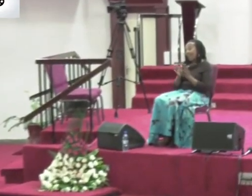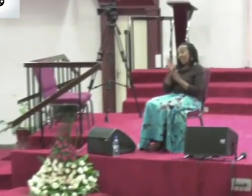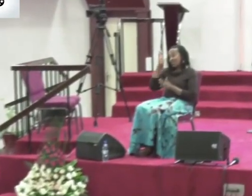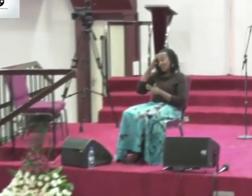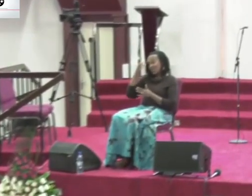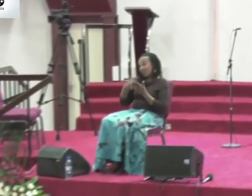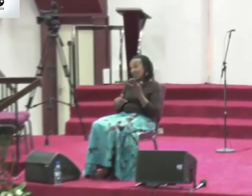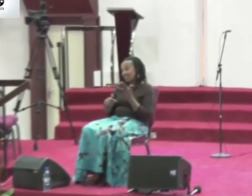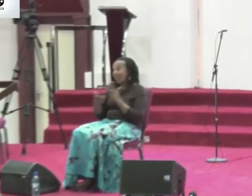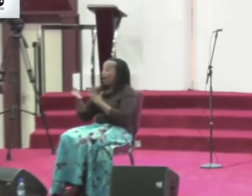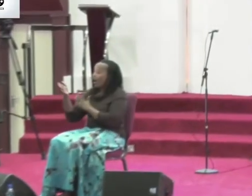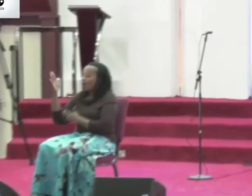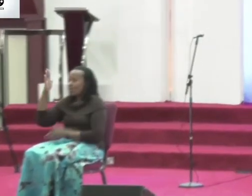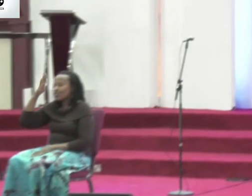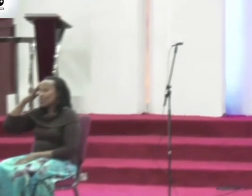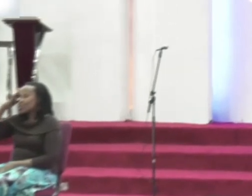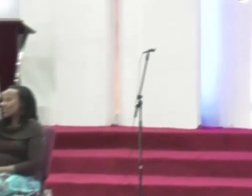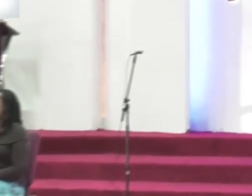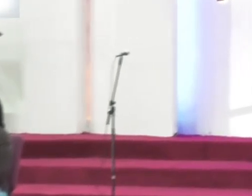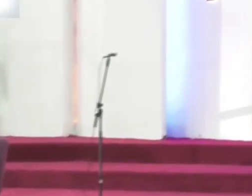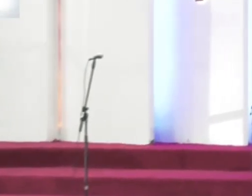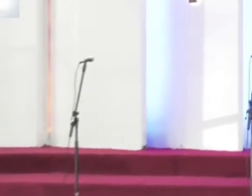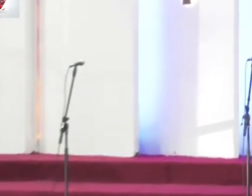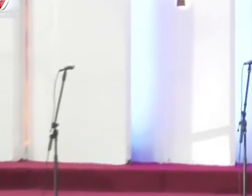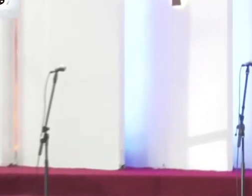what? God knows.